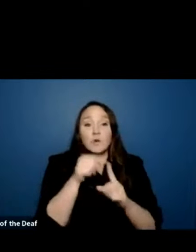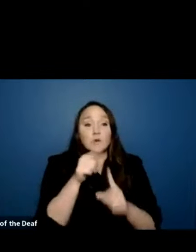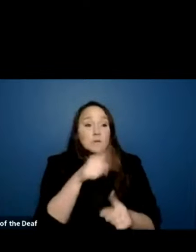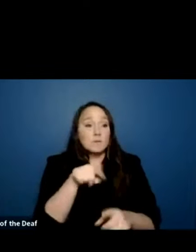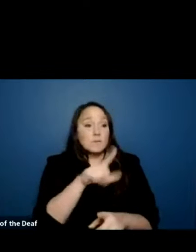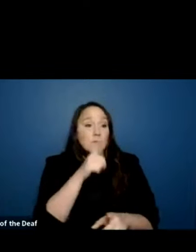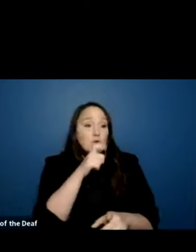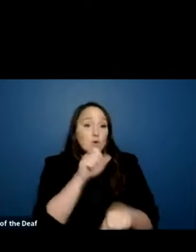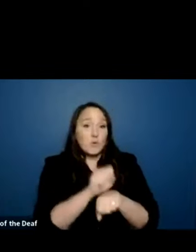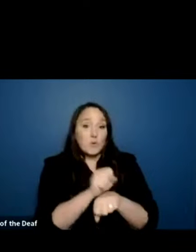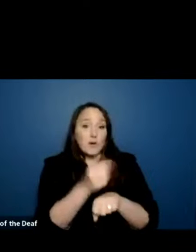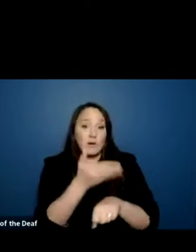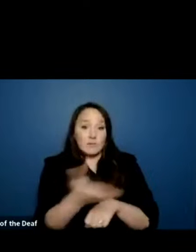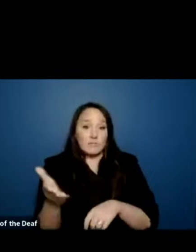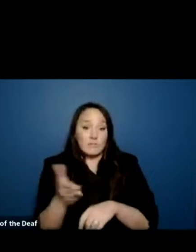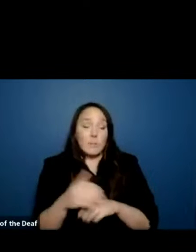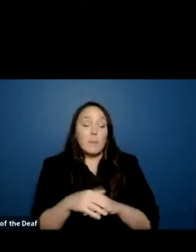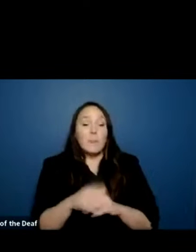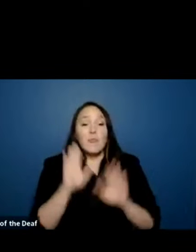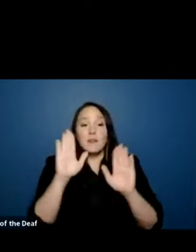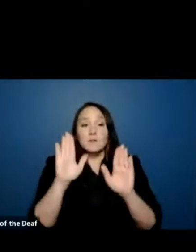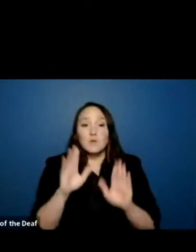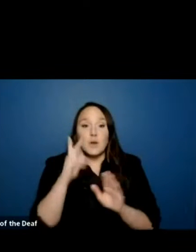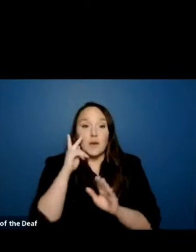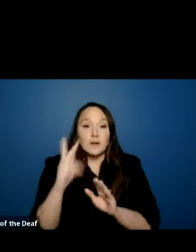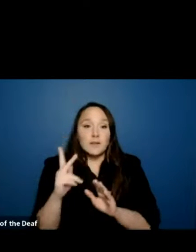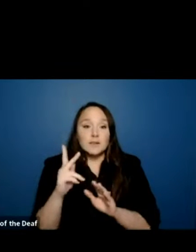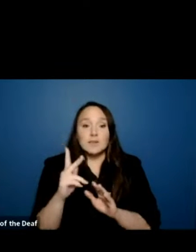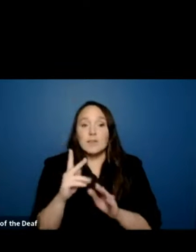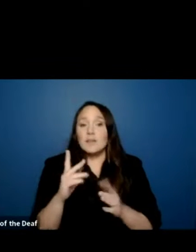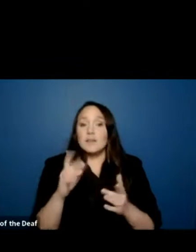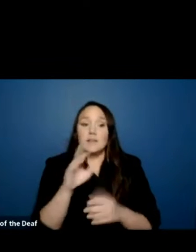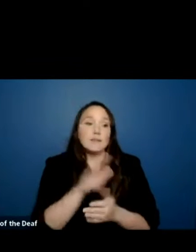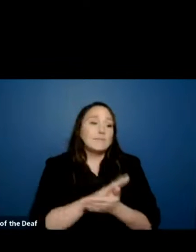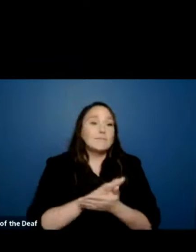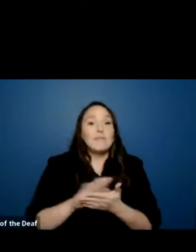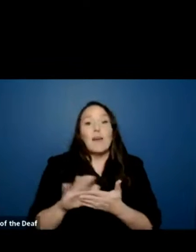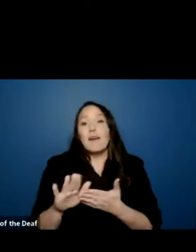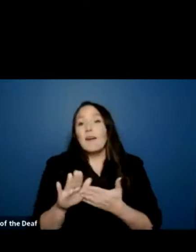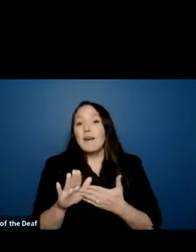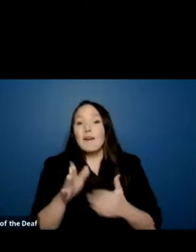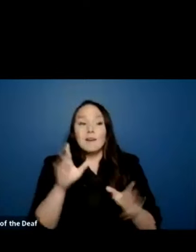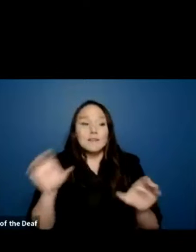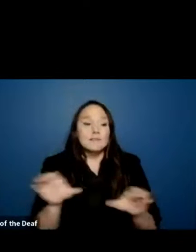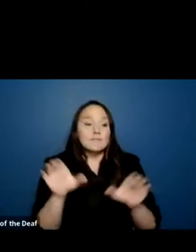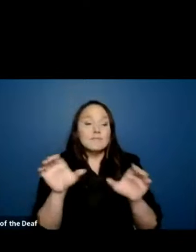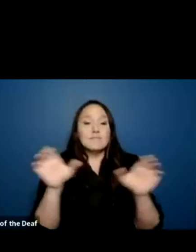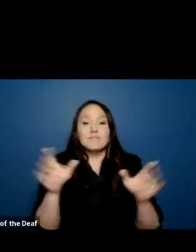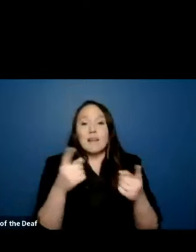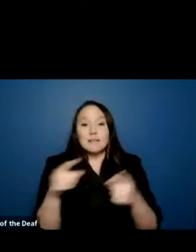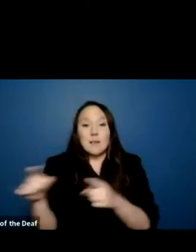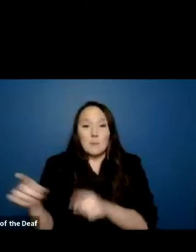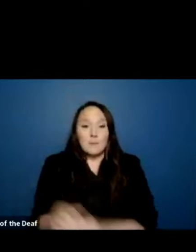these clinics. It has been wonderful to see such random acts of kindness happening in this way, so thank you.